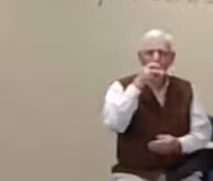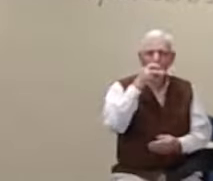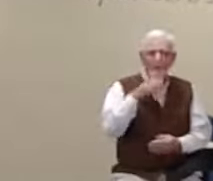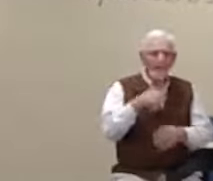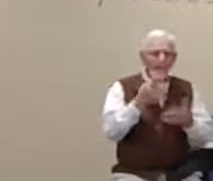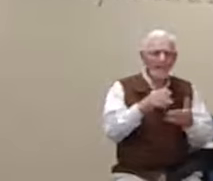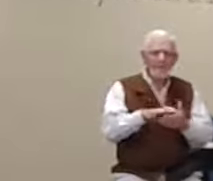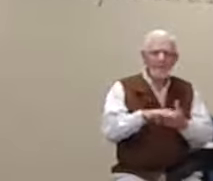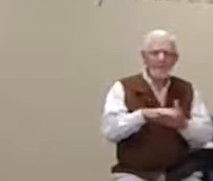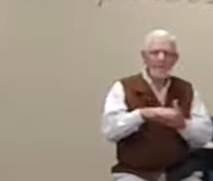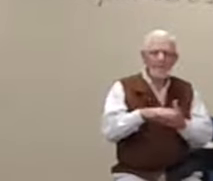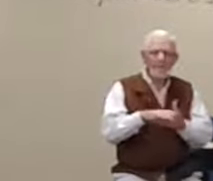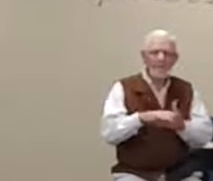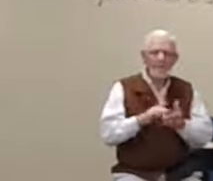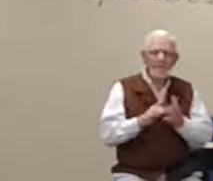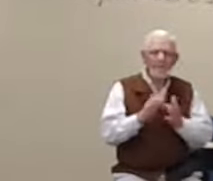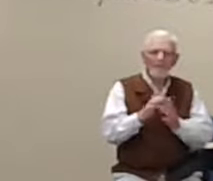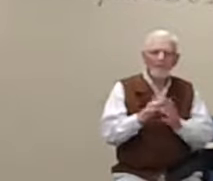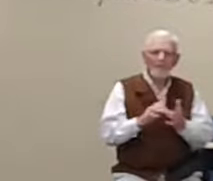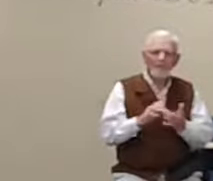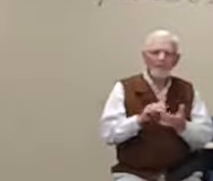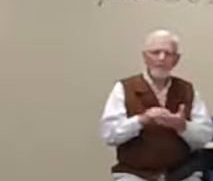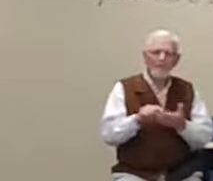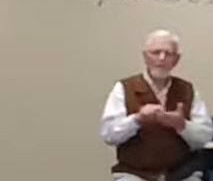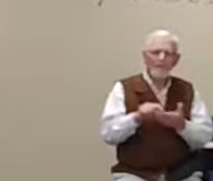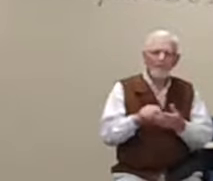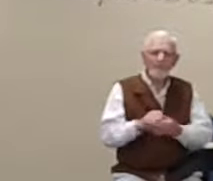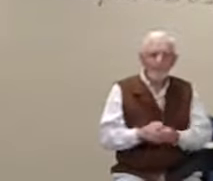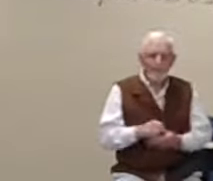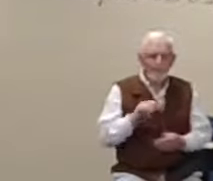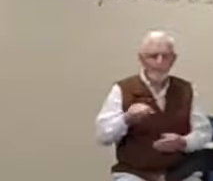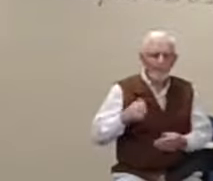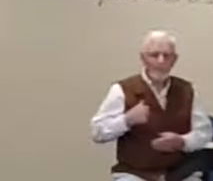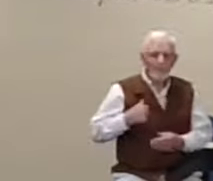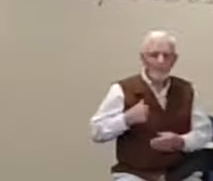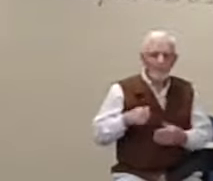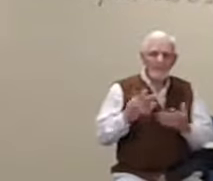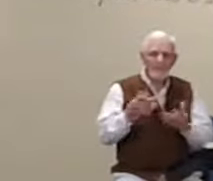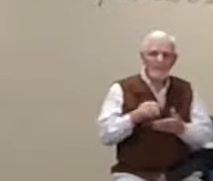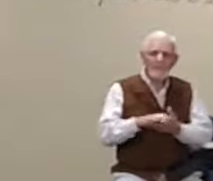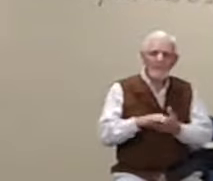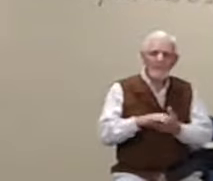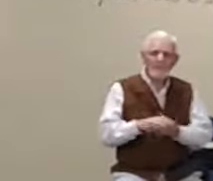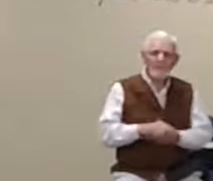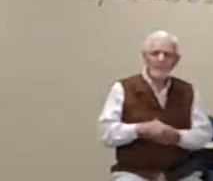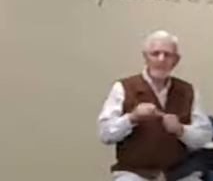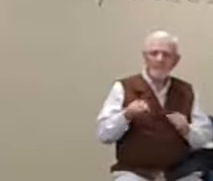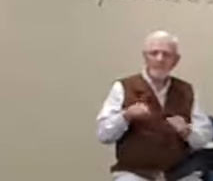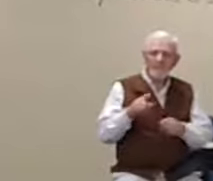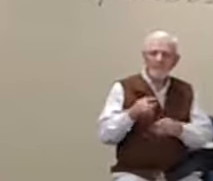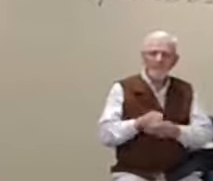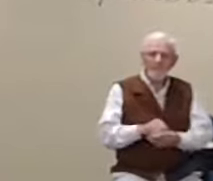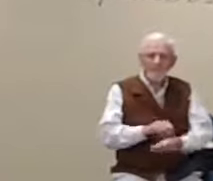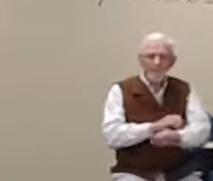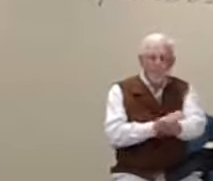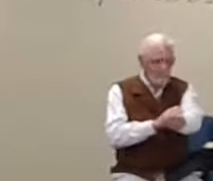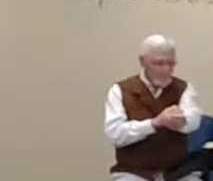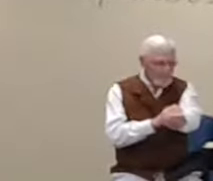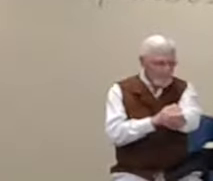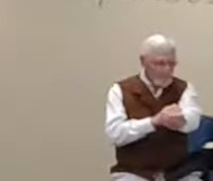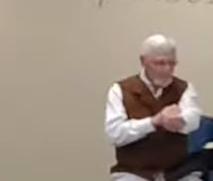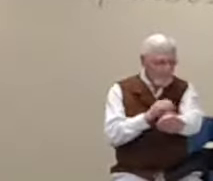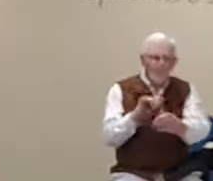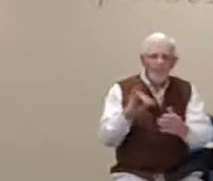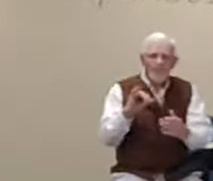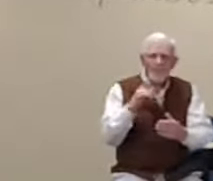a tract. I haven't had a Canadian give me a tract. Have you? Who gave